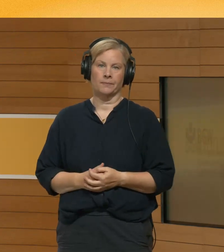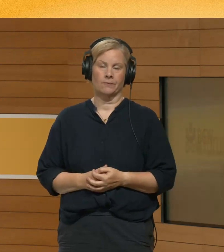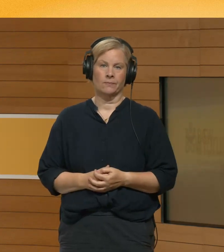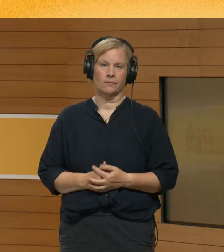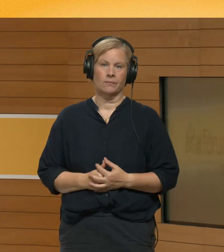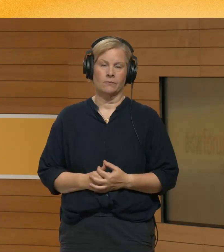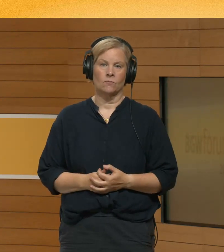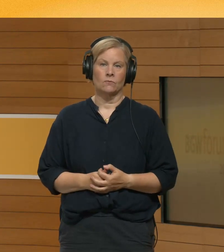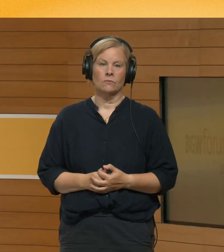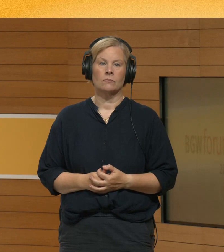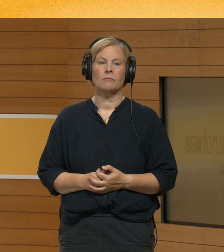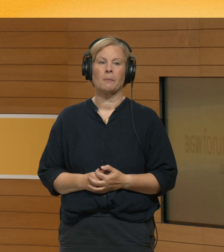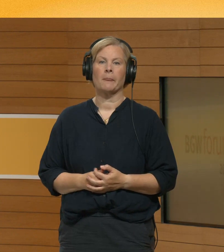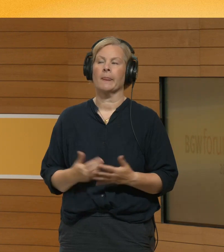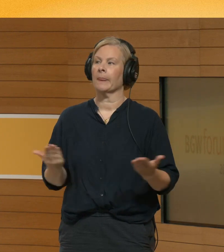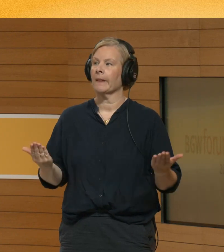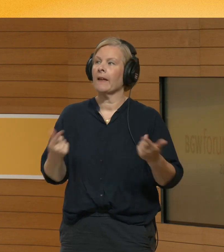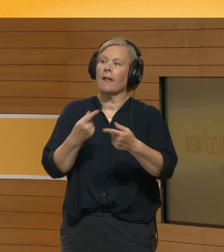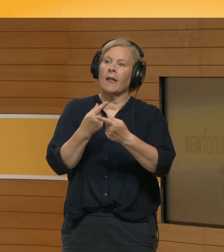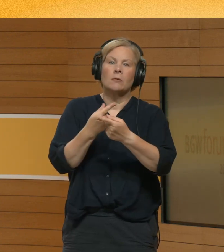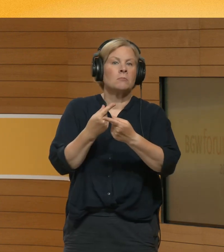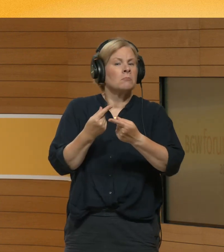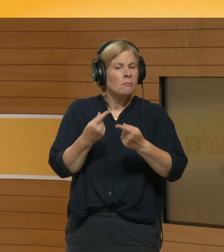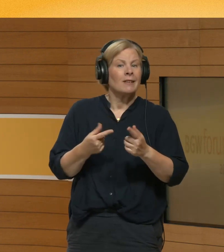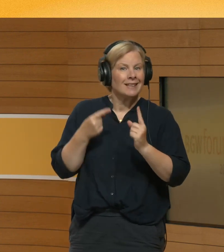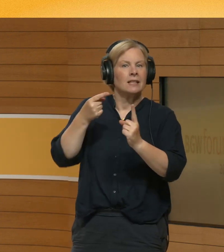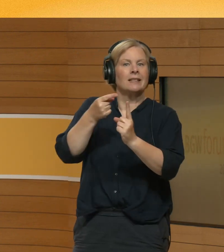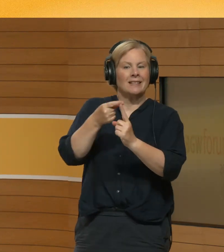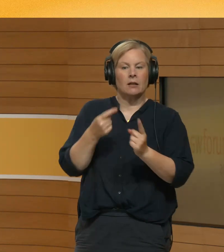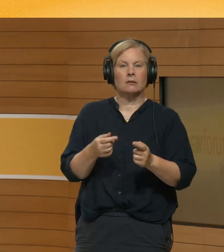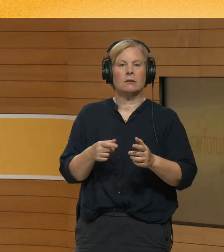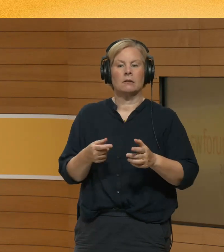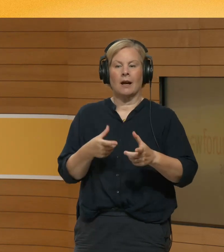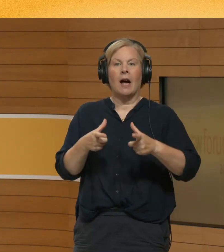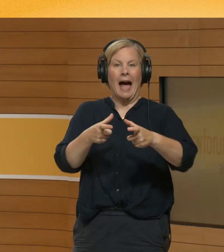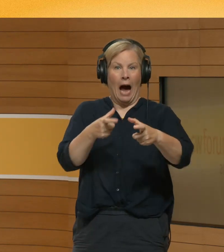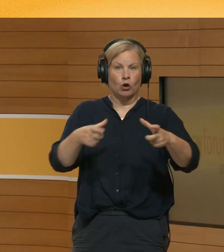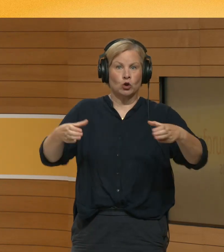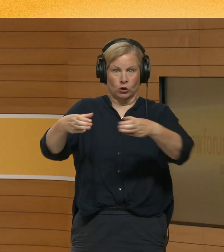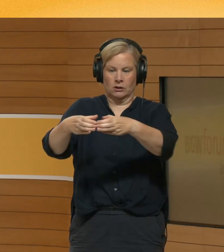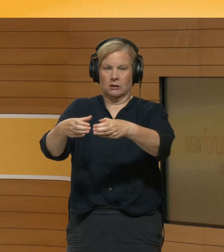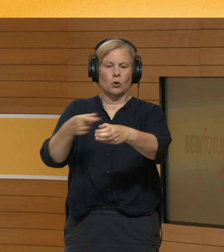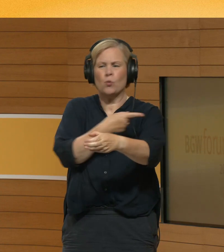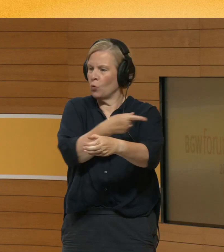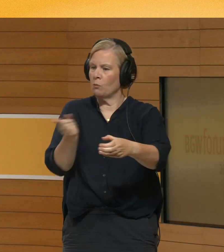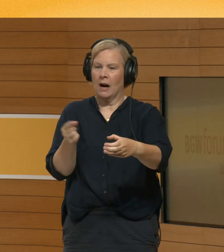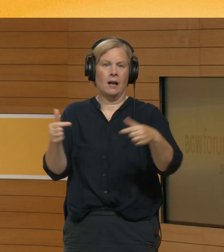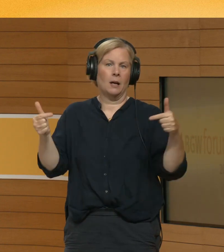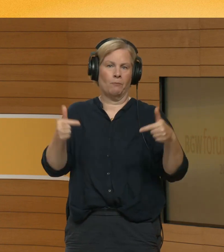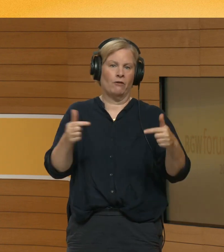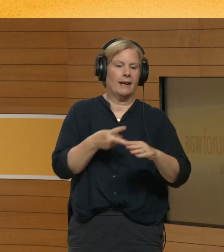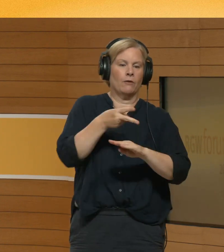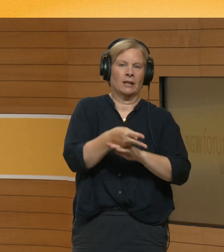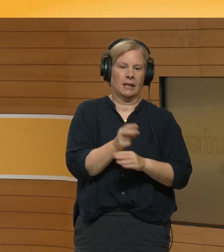level committees, so that is just to give the nursing voice throughout the organisation. The councils